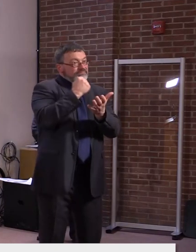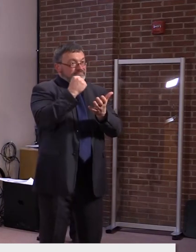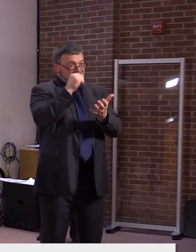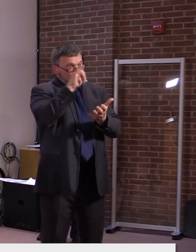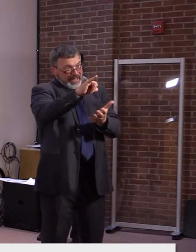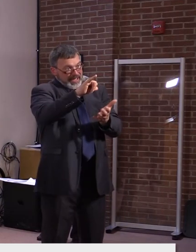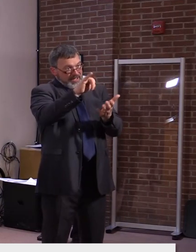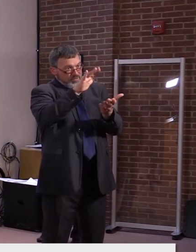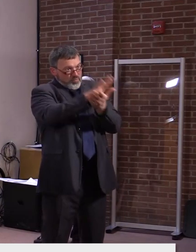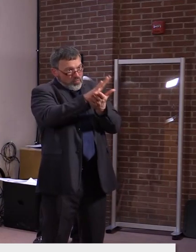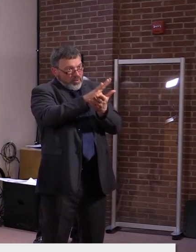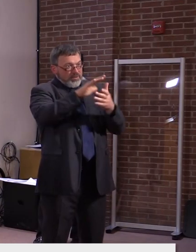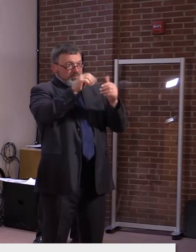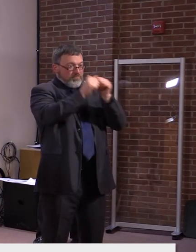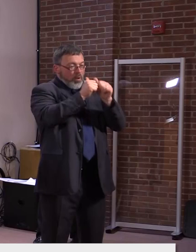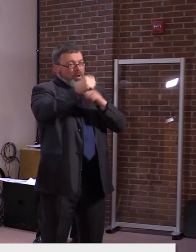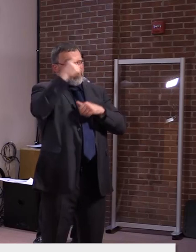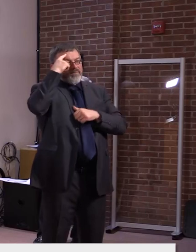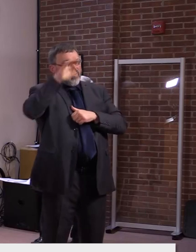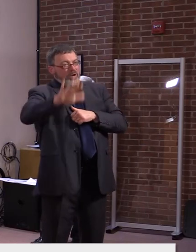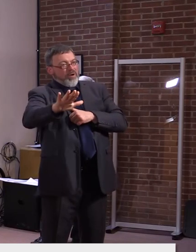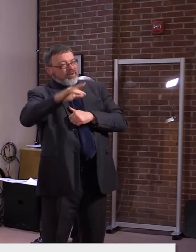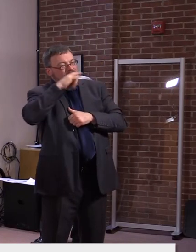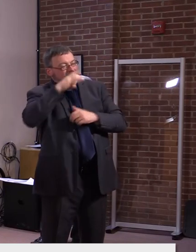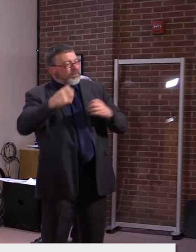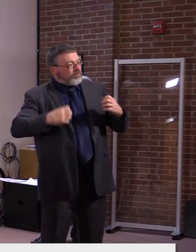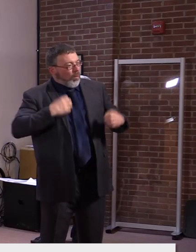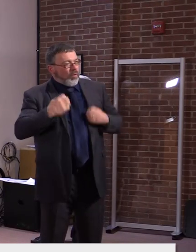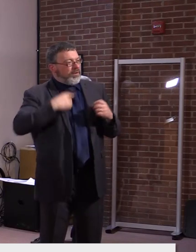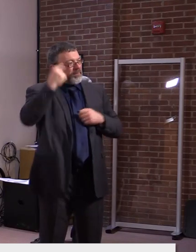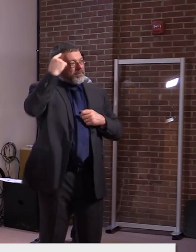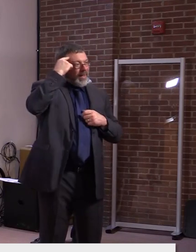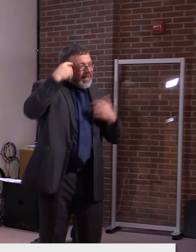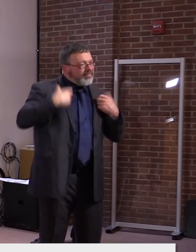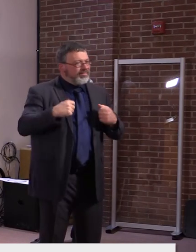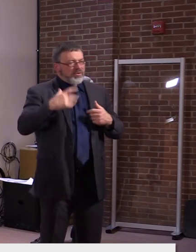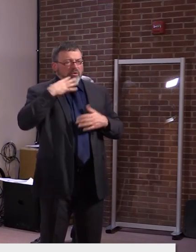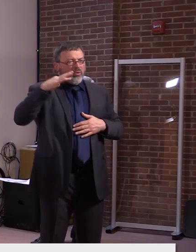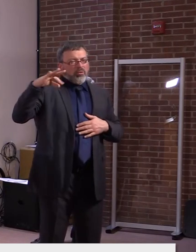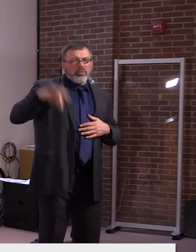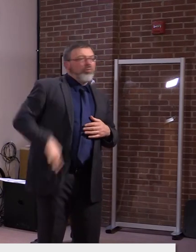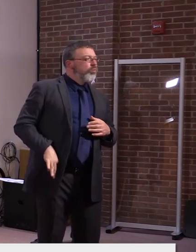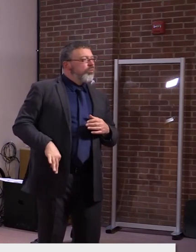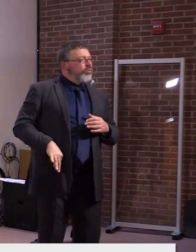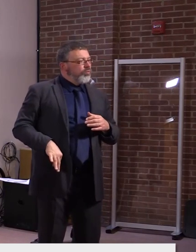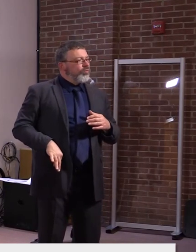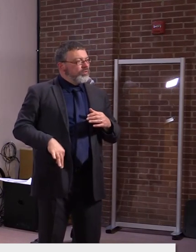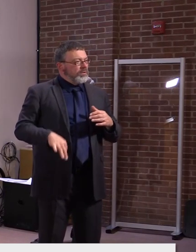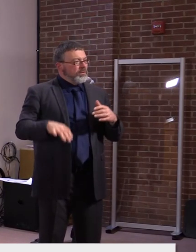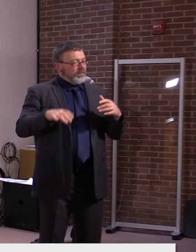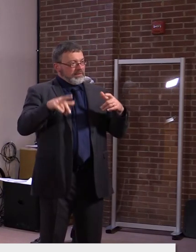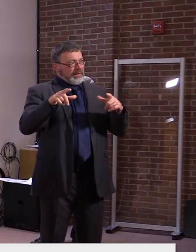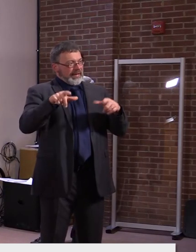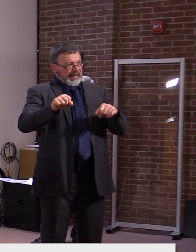that sports provides to many young people while at the same time being protective of current conditions on the